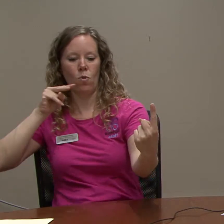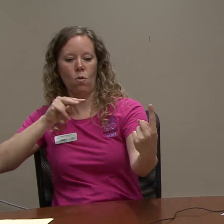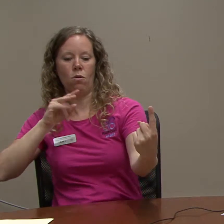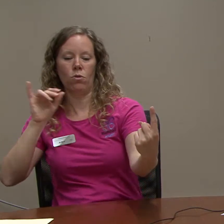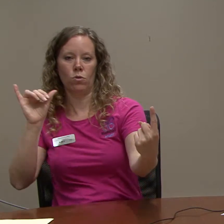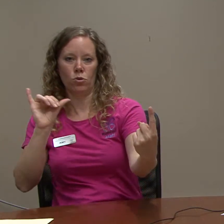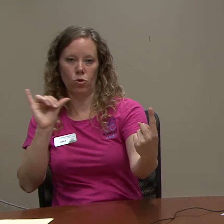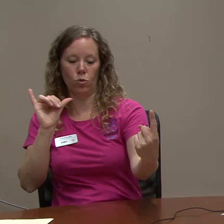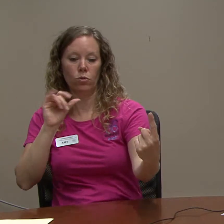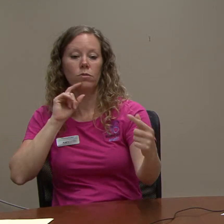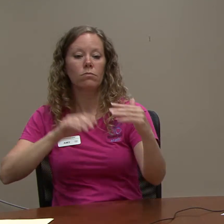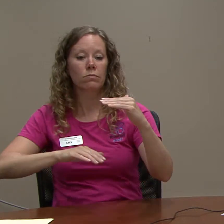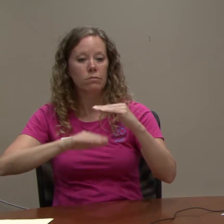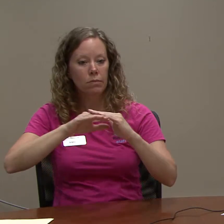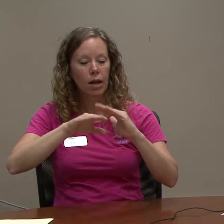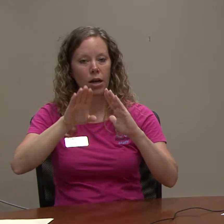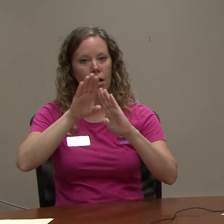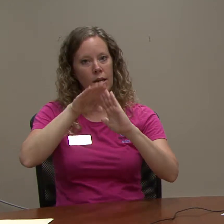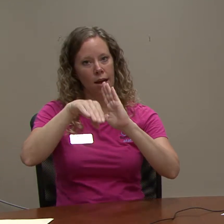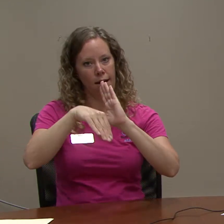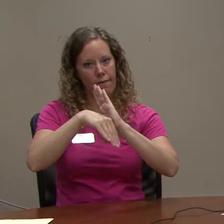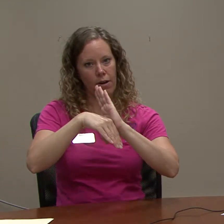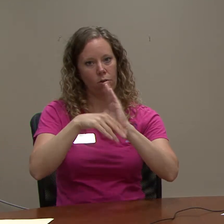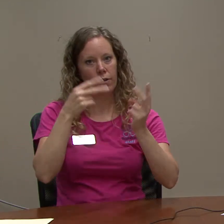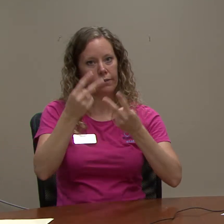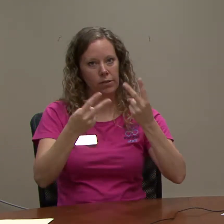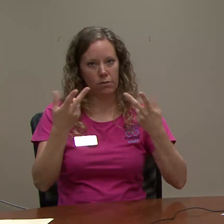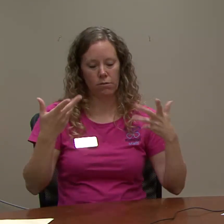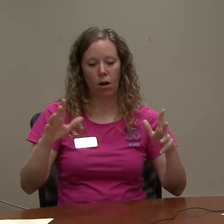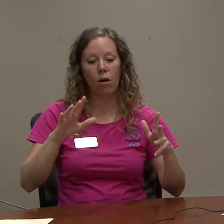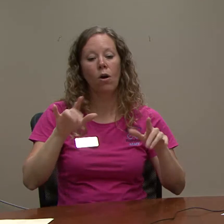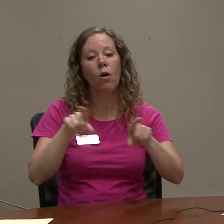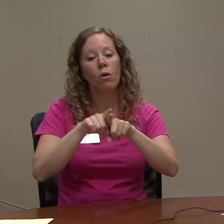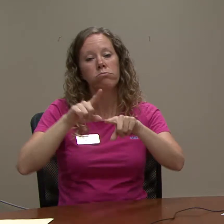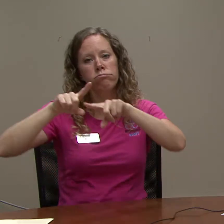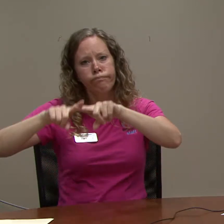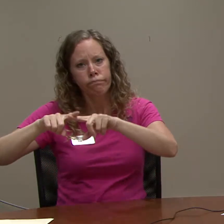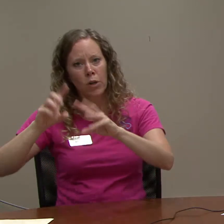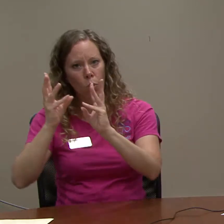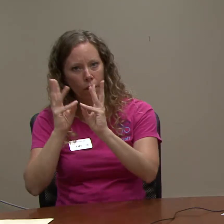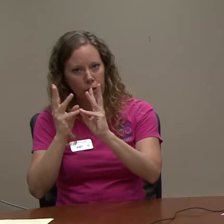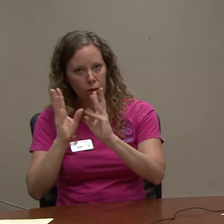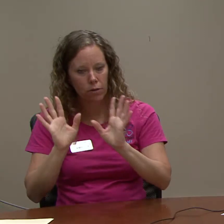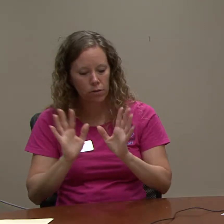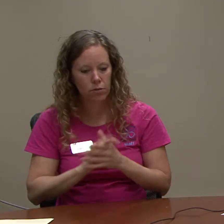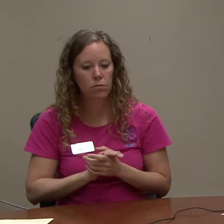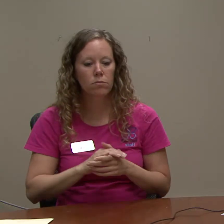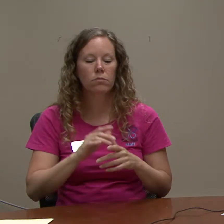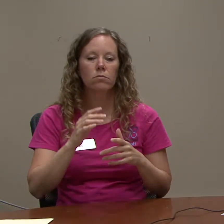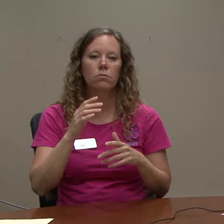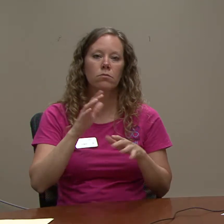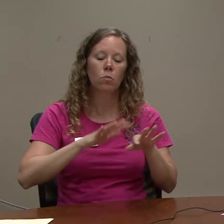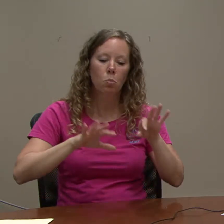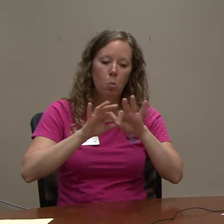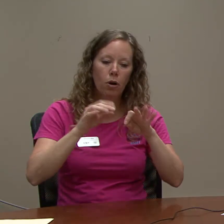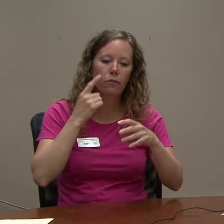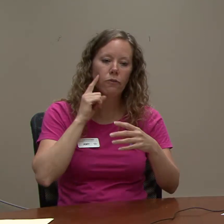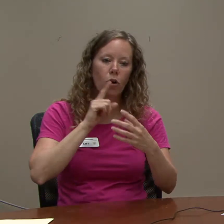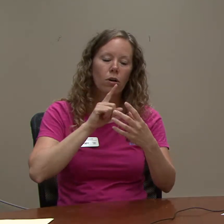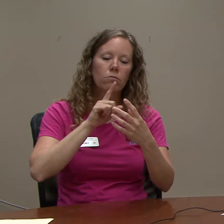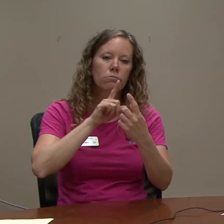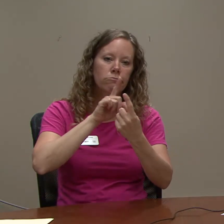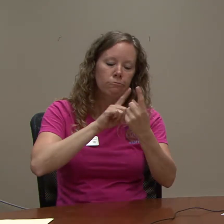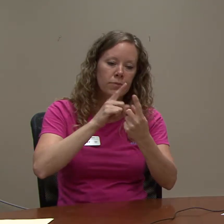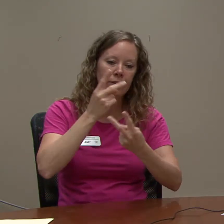time for a visit is 30 minutes at this time, and that is weather permitting. to allow for meaningful and equitable access to visits